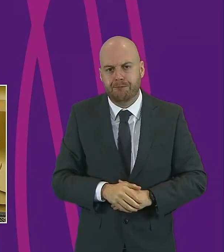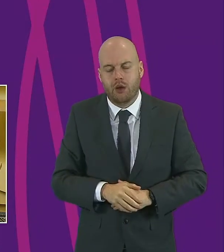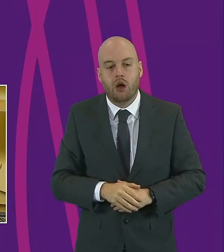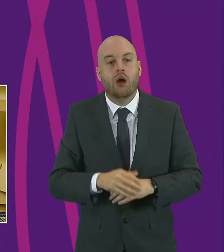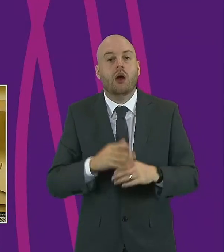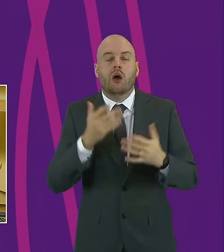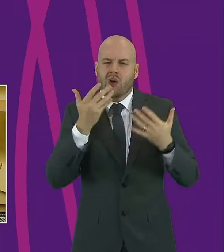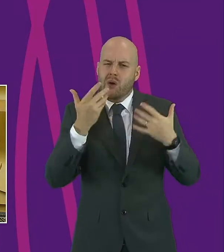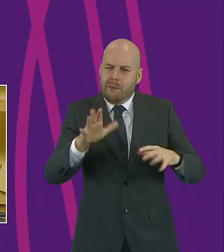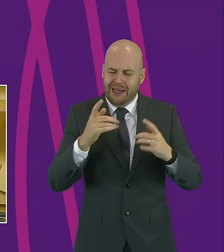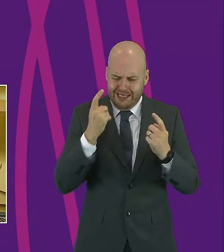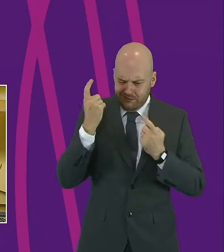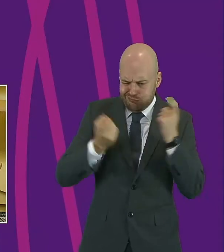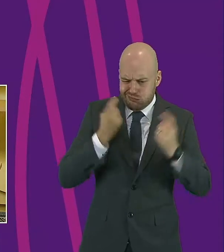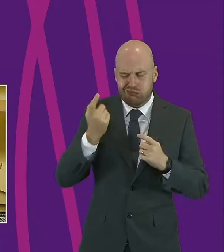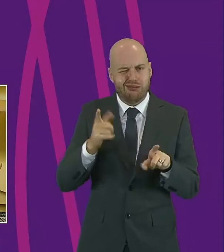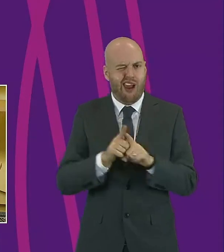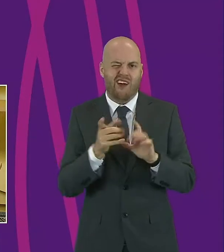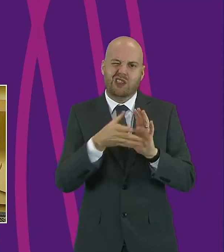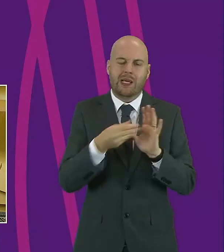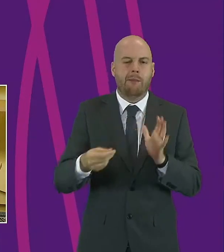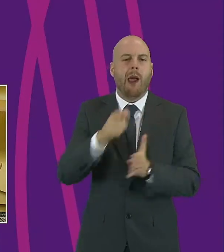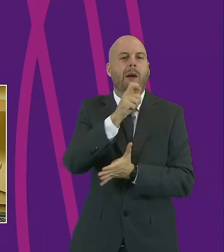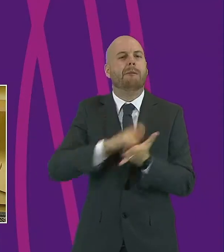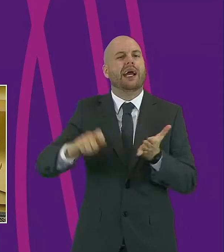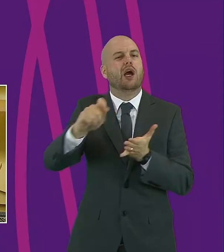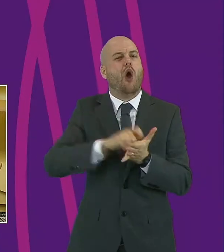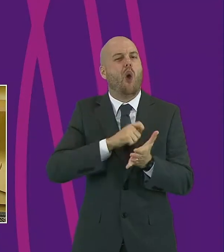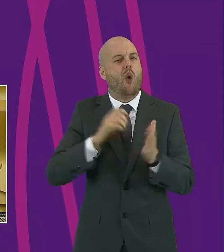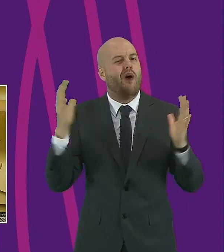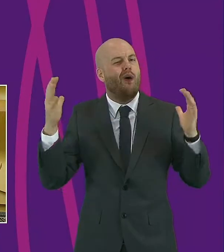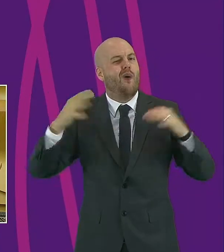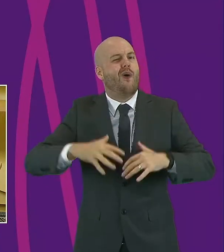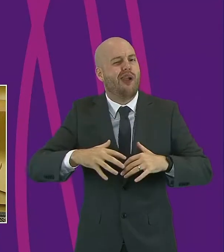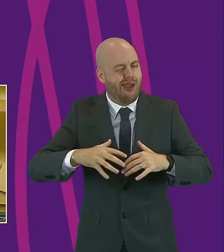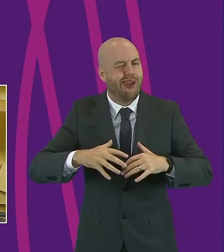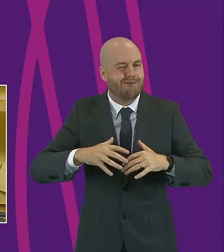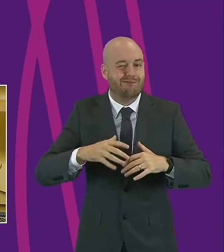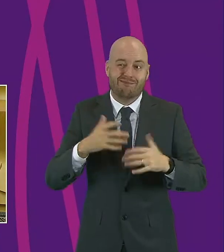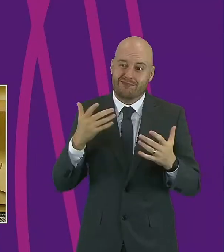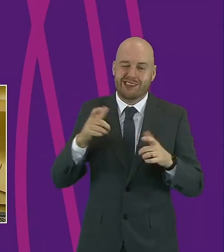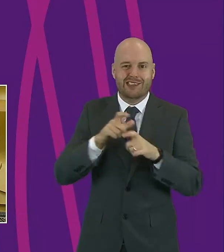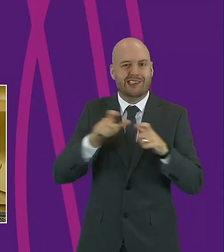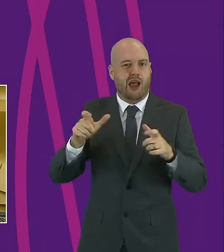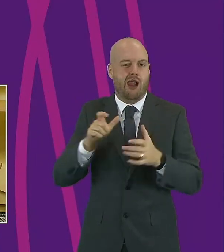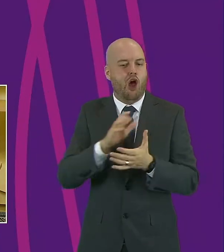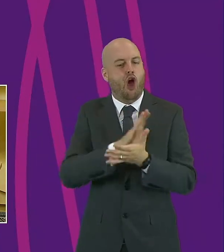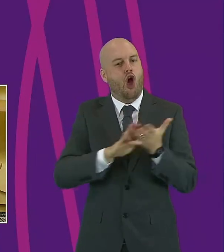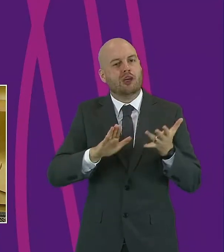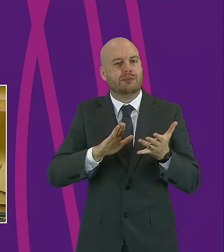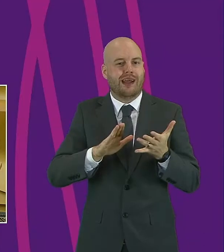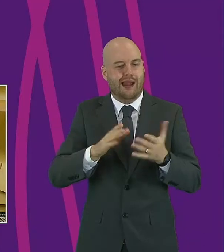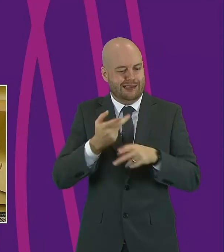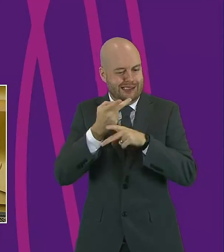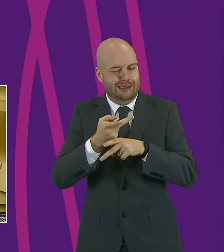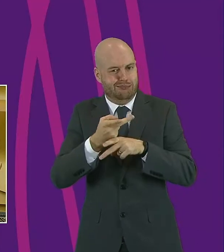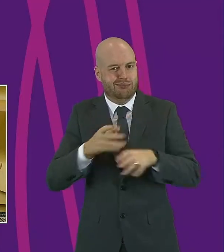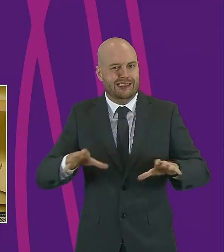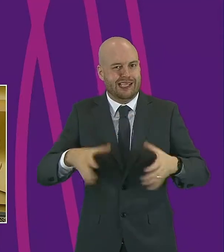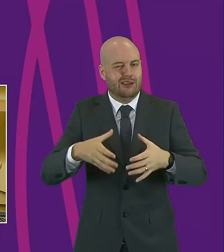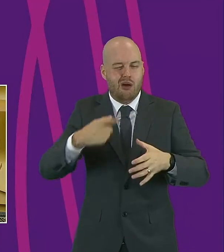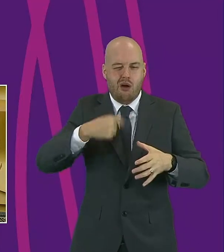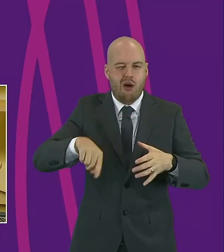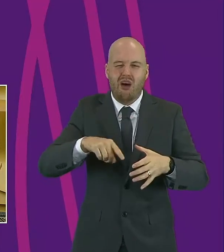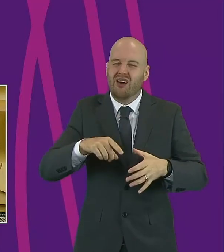halls because these share some obvious similarities with the indoor hospitality sector. It is therefore of the utmost importance that guidance